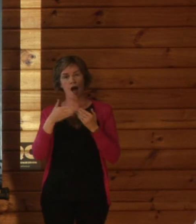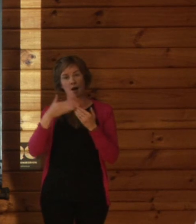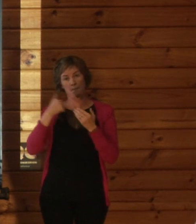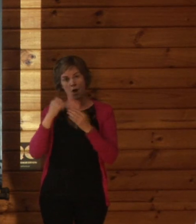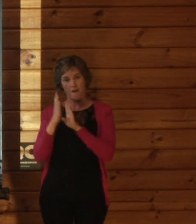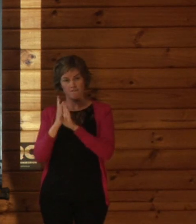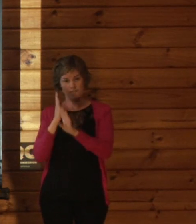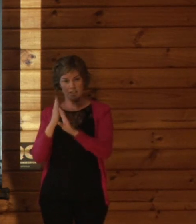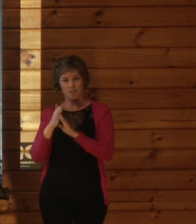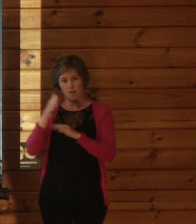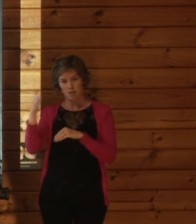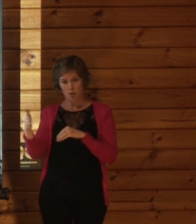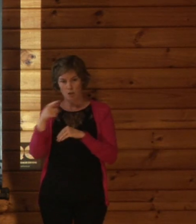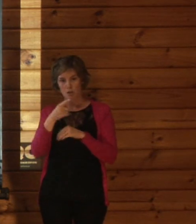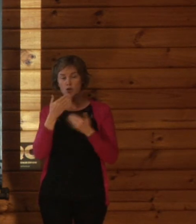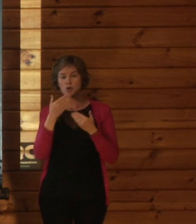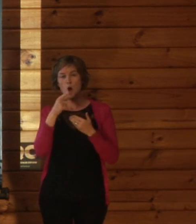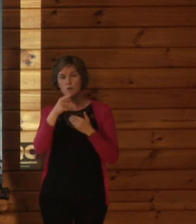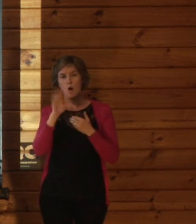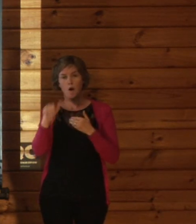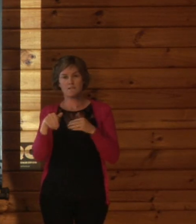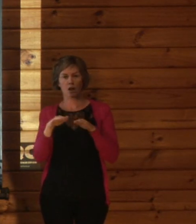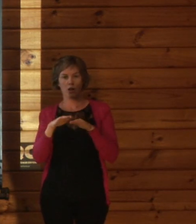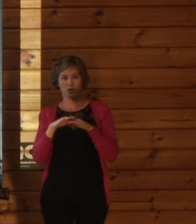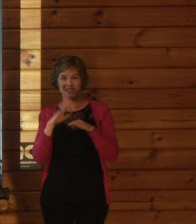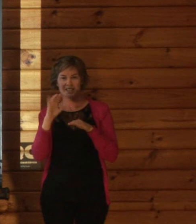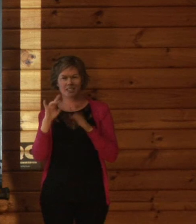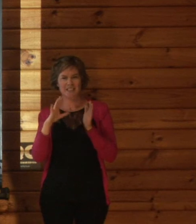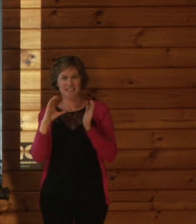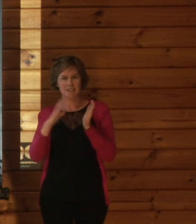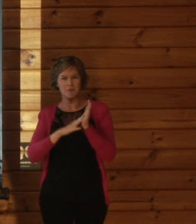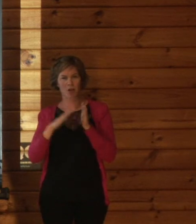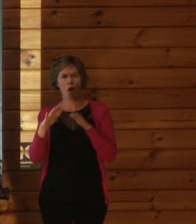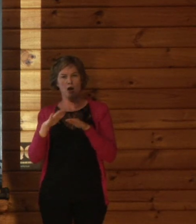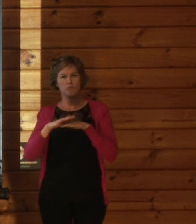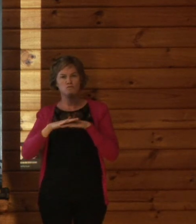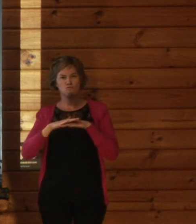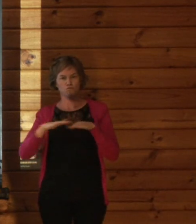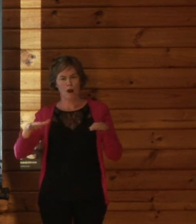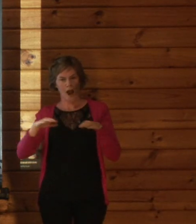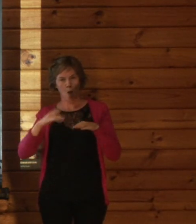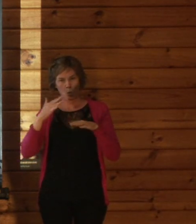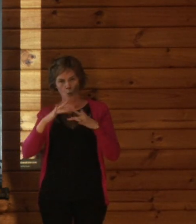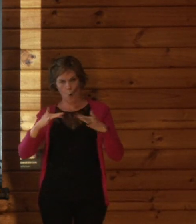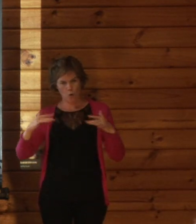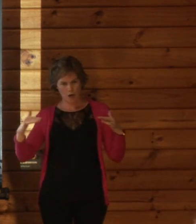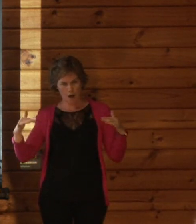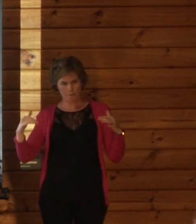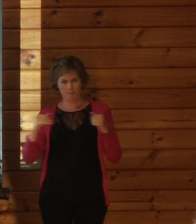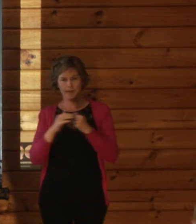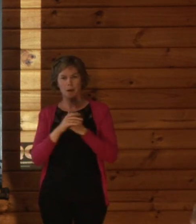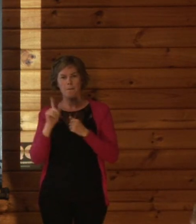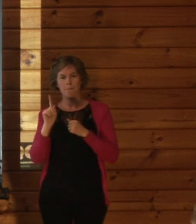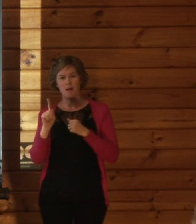groundwater. But the area has been dewatered excessively. So while the drilling